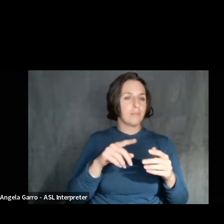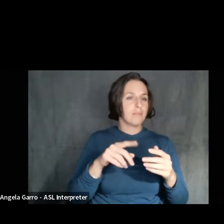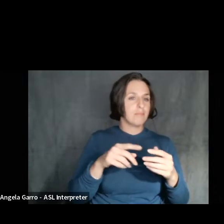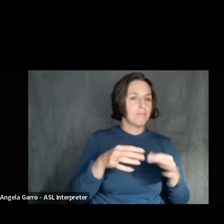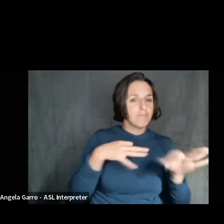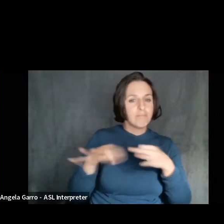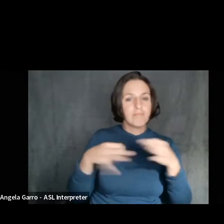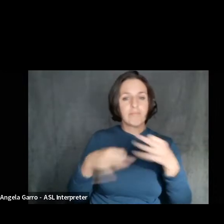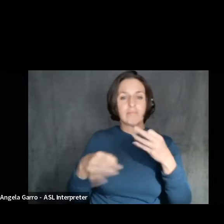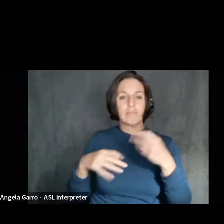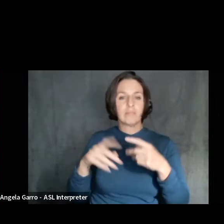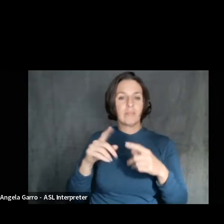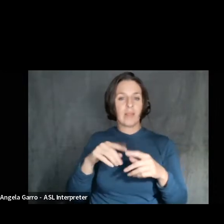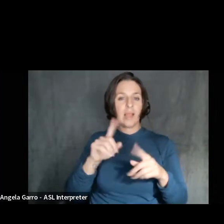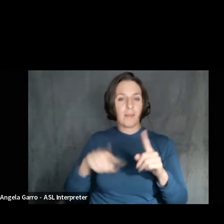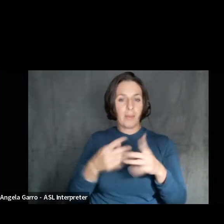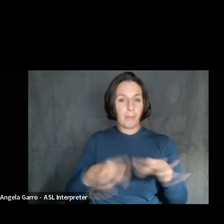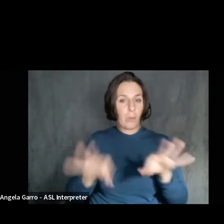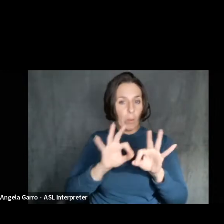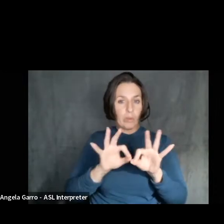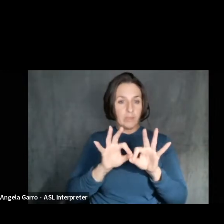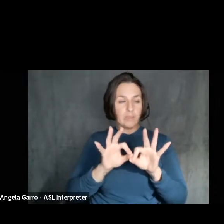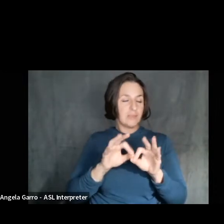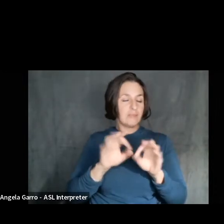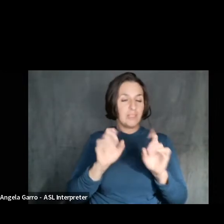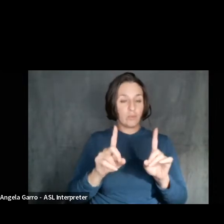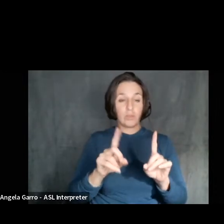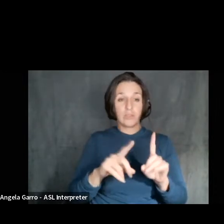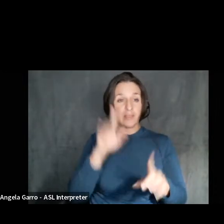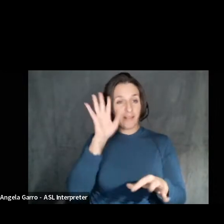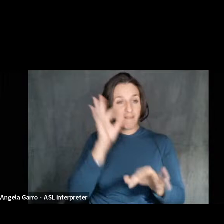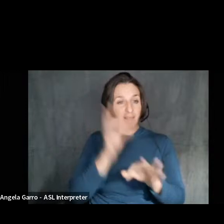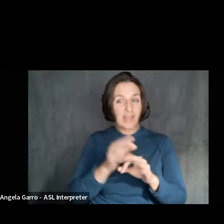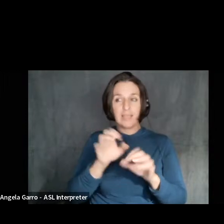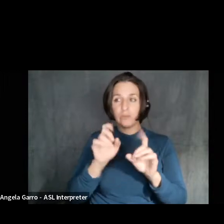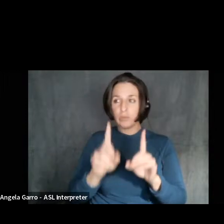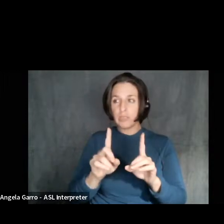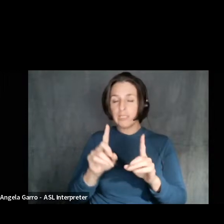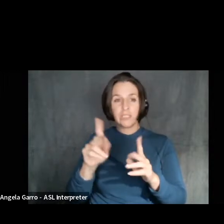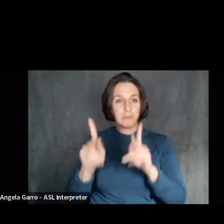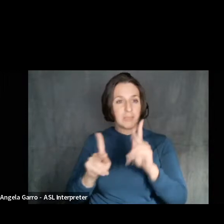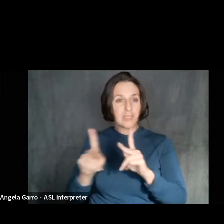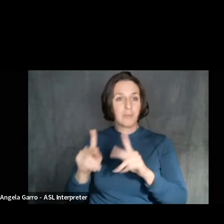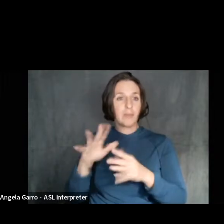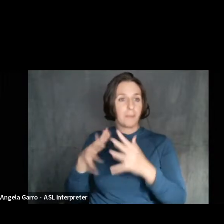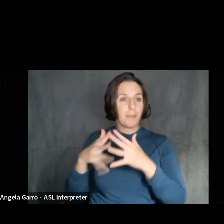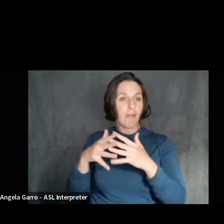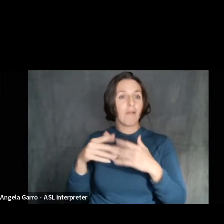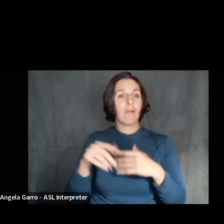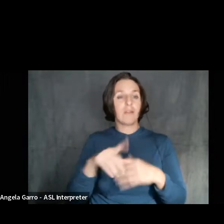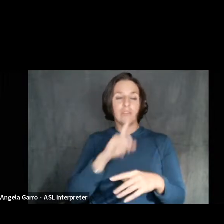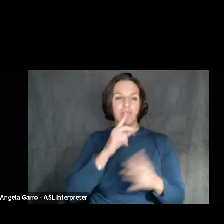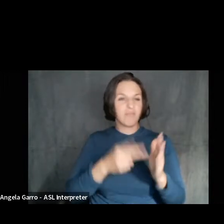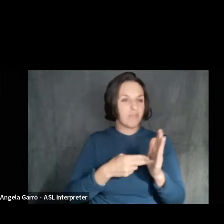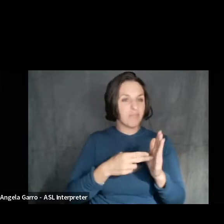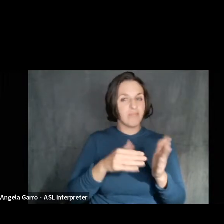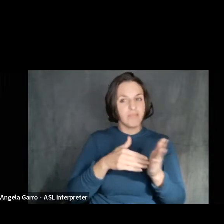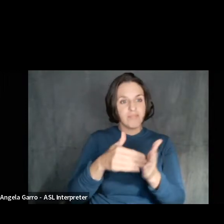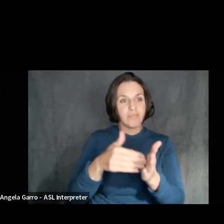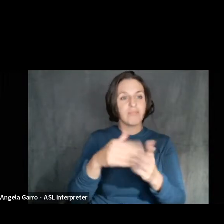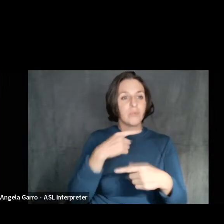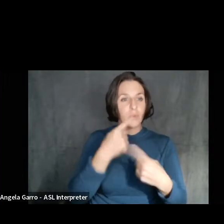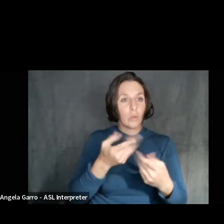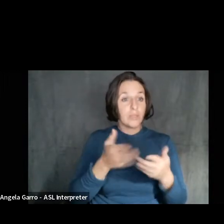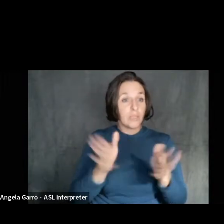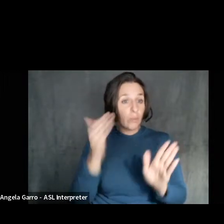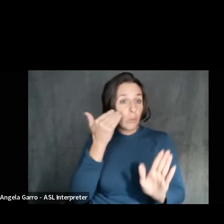trite, for the story of the historic faith of the American people in education has often been told and is generally known. Suffice it to say